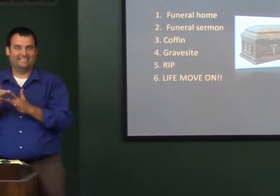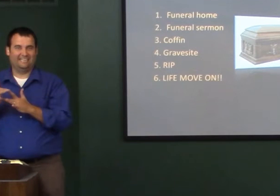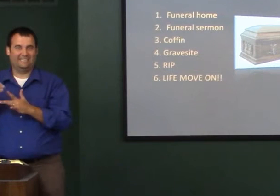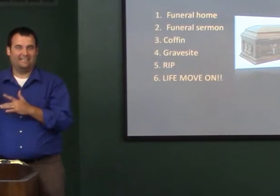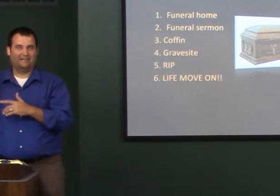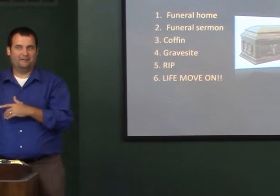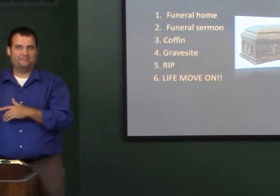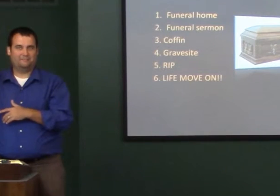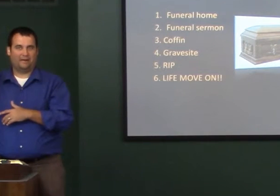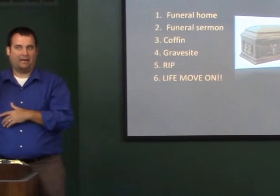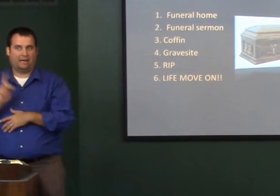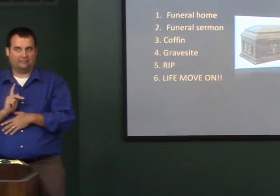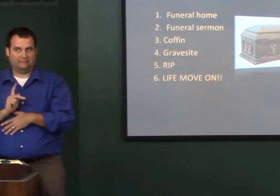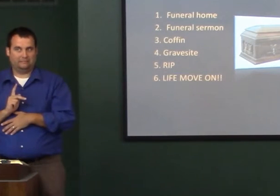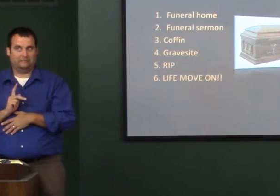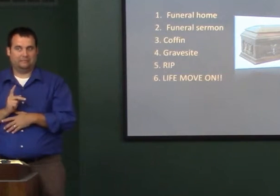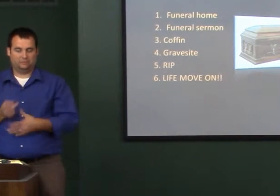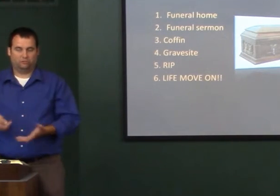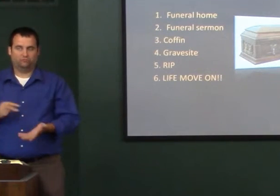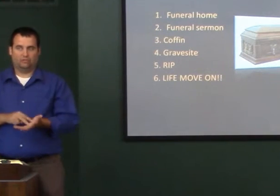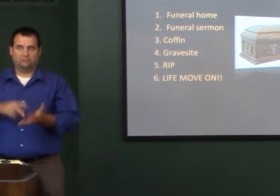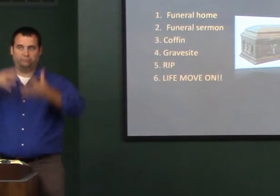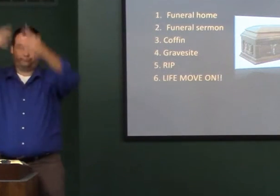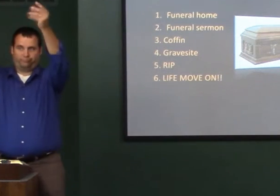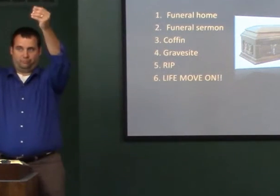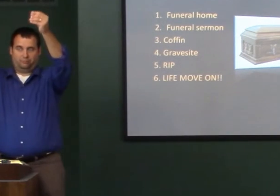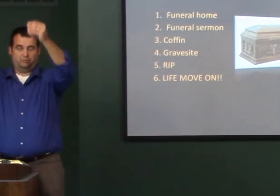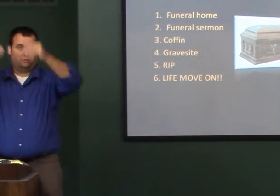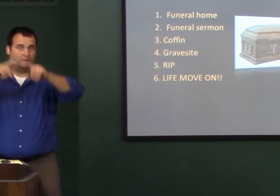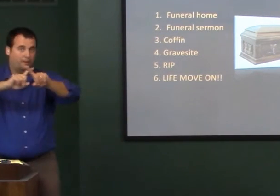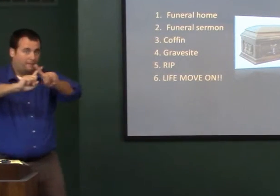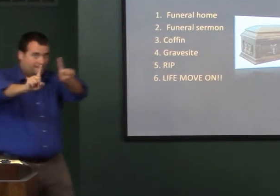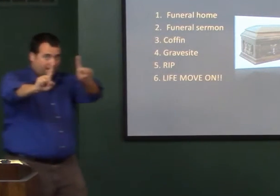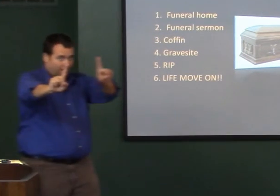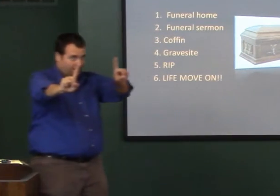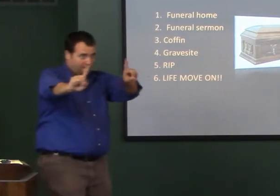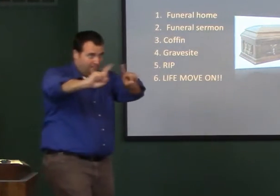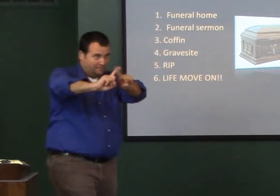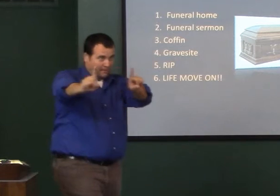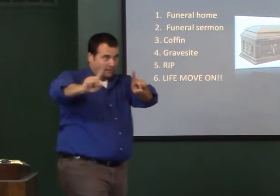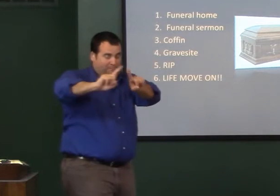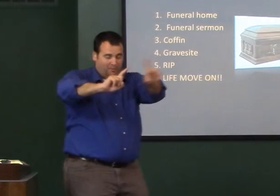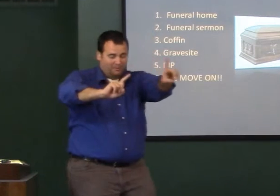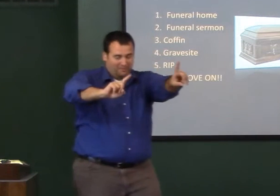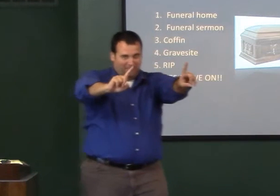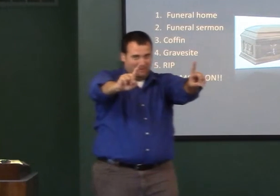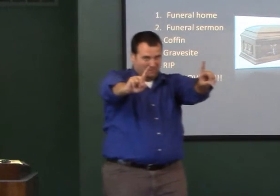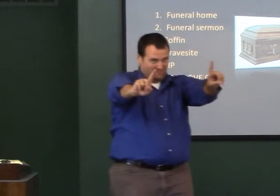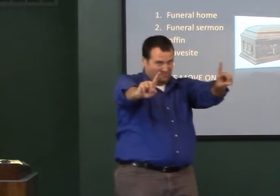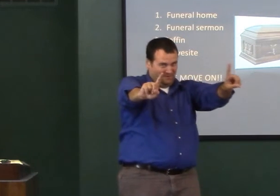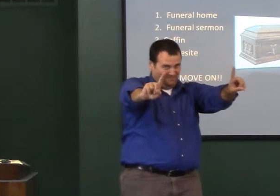Only about Jesus coming back. Right. You know, but